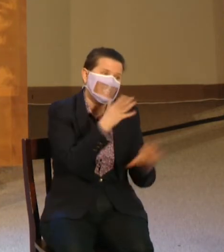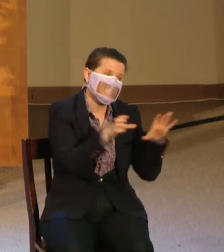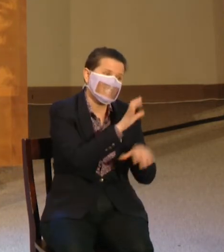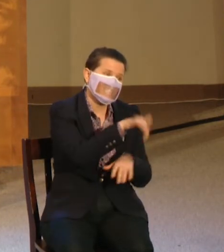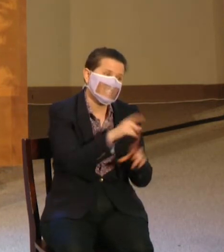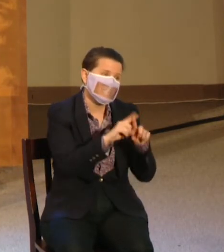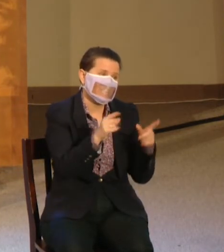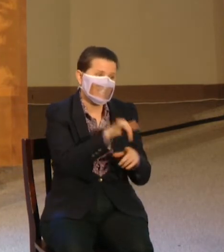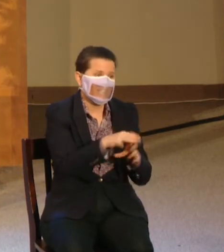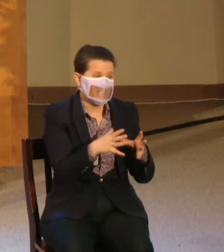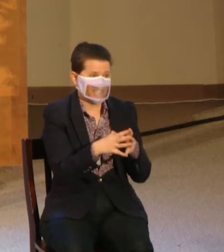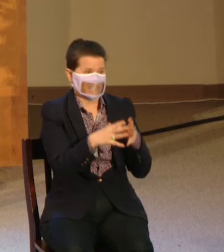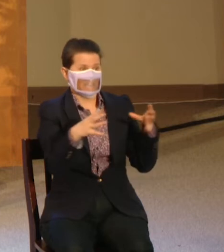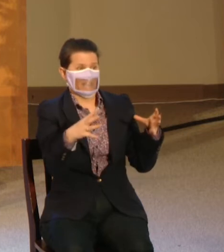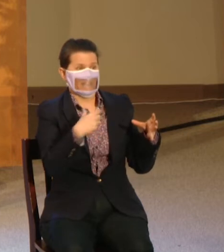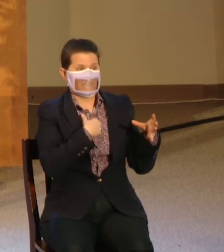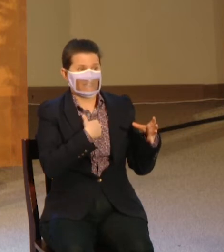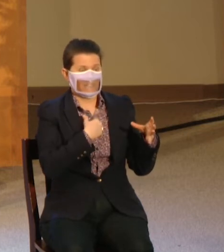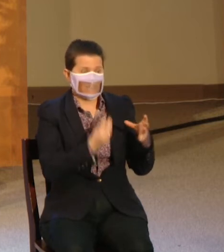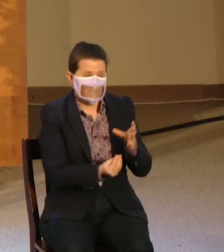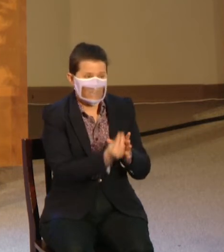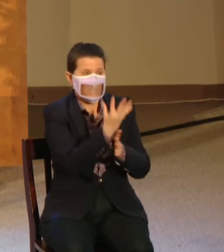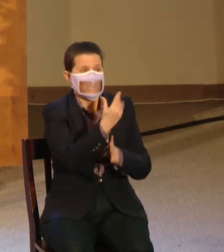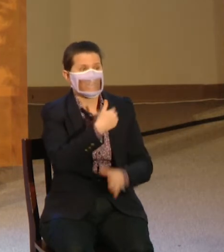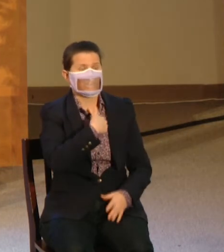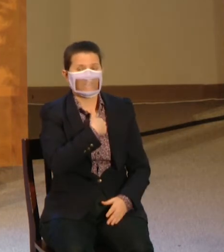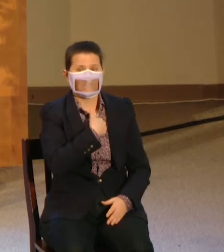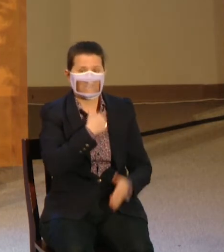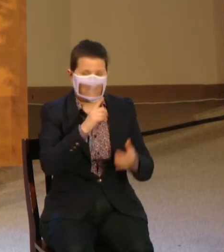me? Am I growing as a human being?